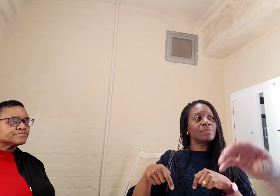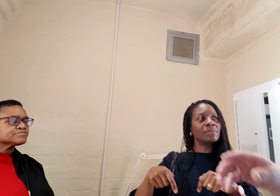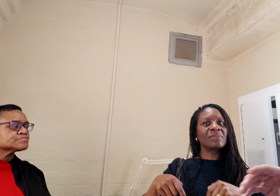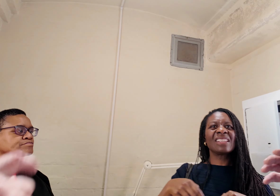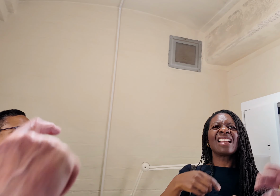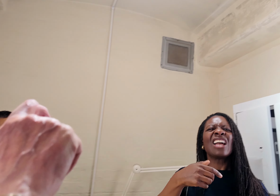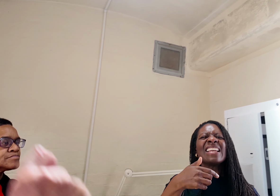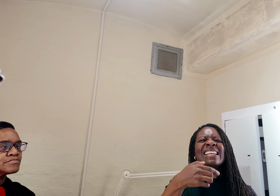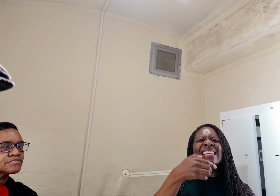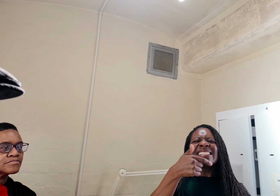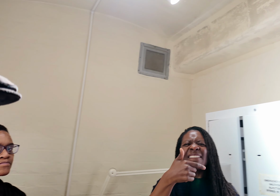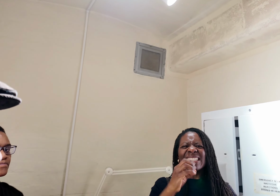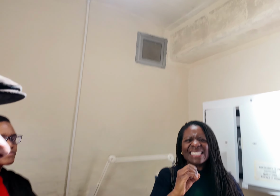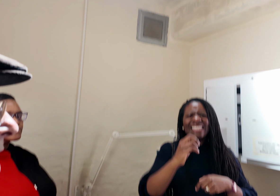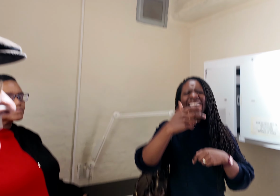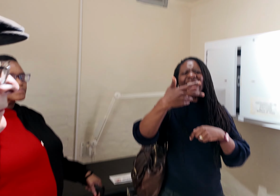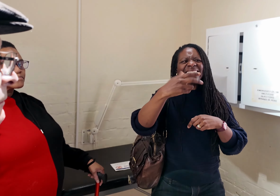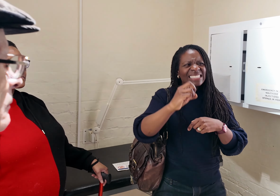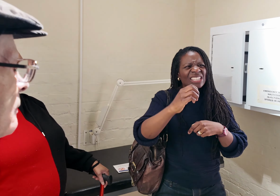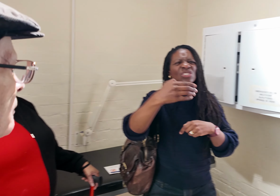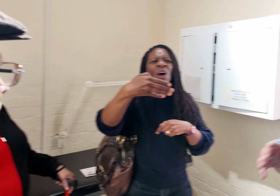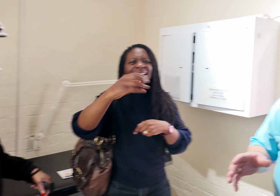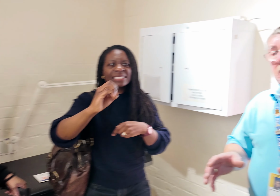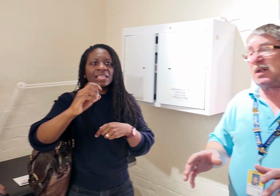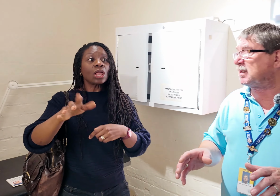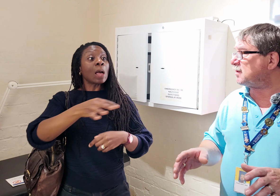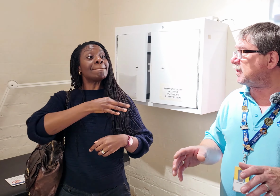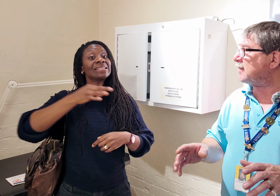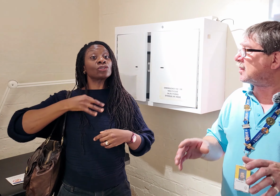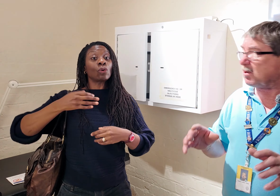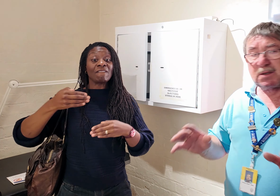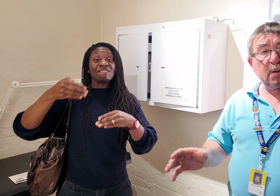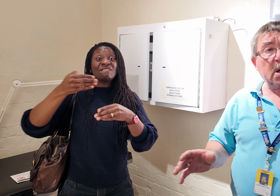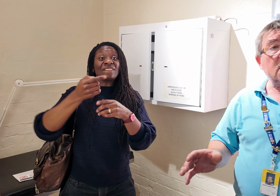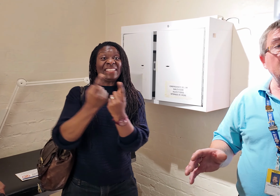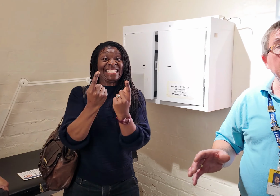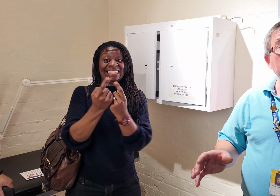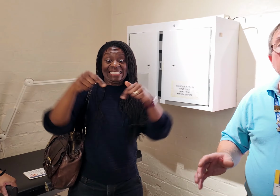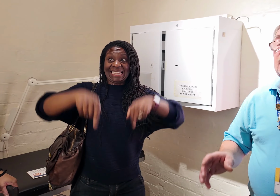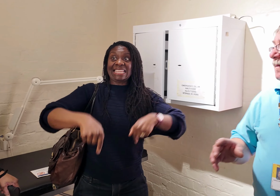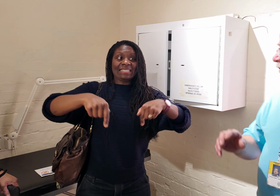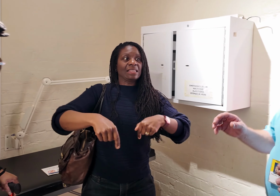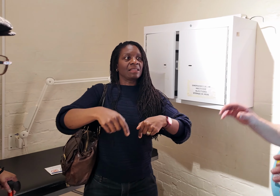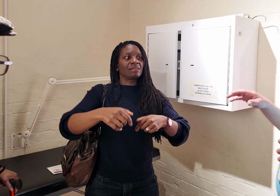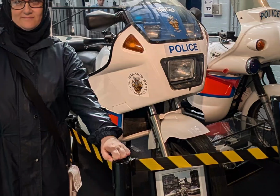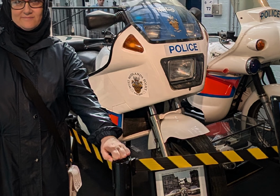70s, 80s, 90s, we had things like medical facilities within the custody block.